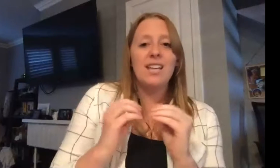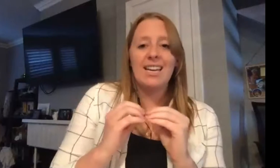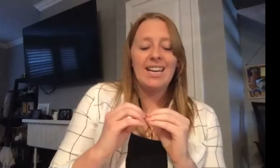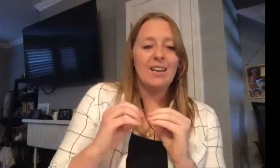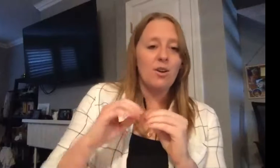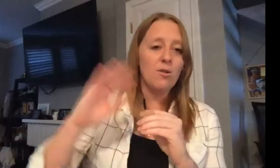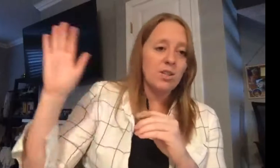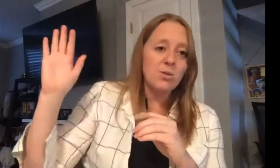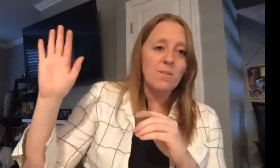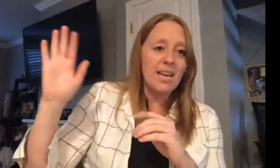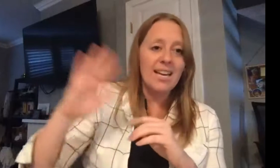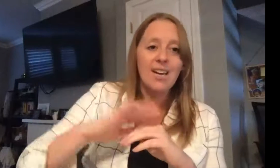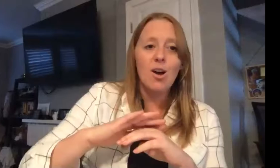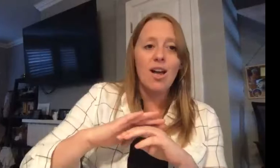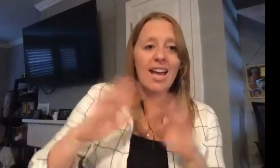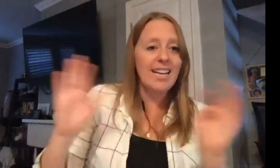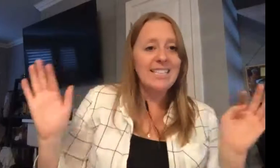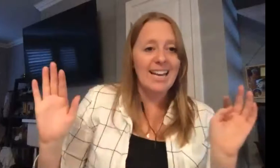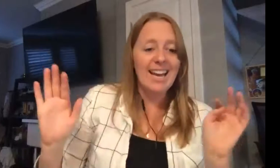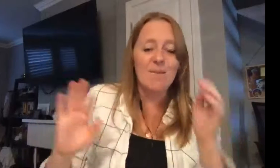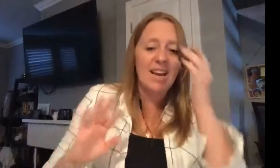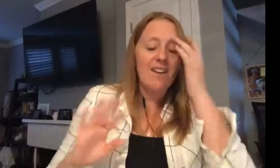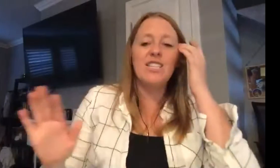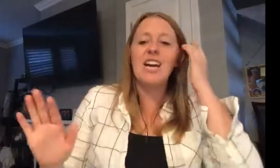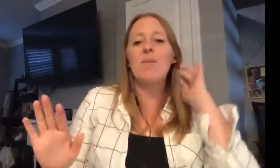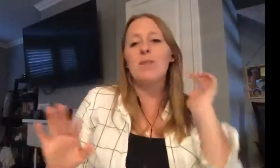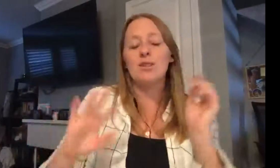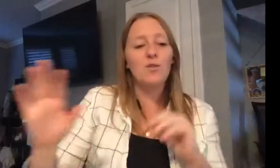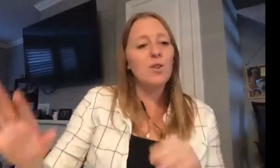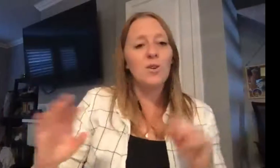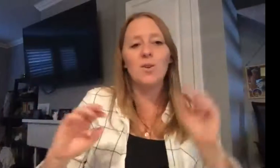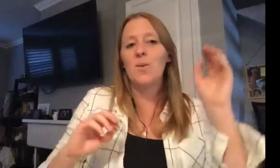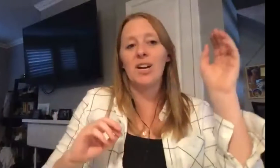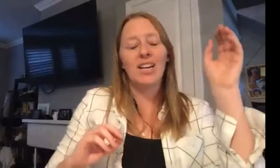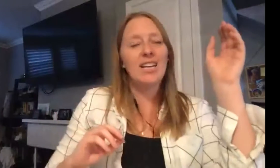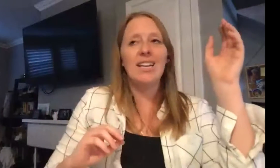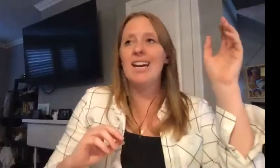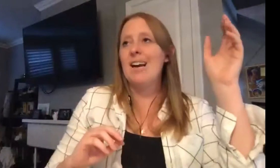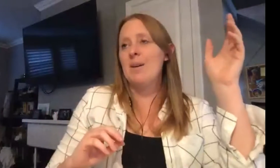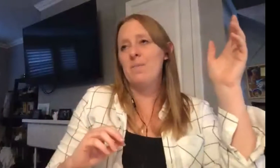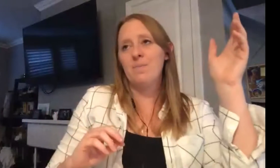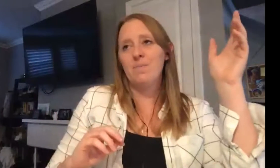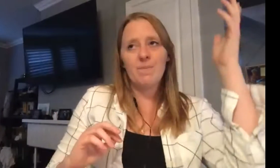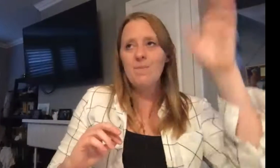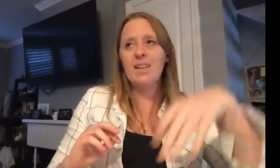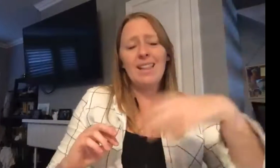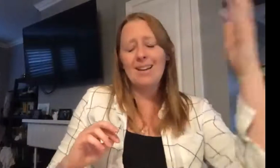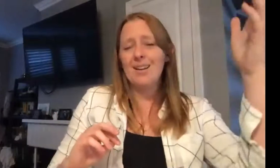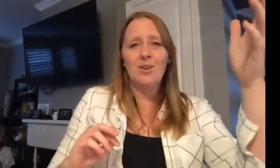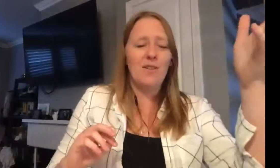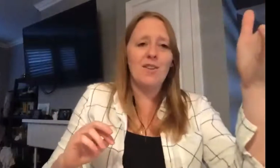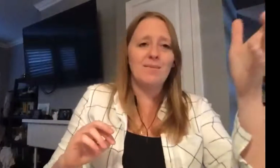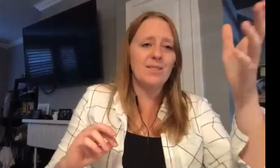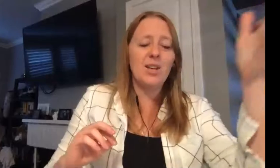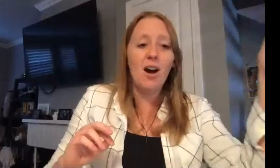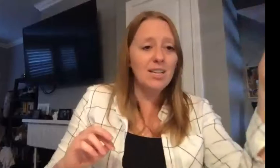choose signing over screaming any day. I mean, every time there's food or um,